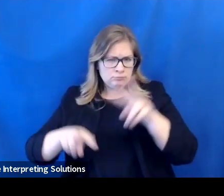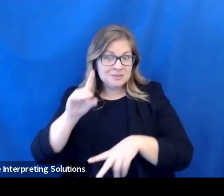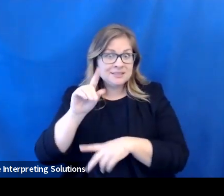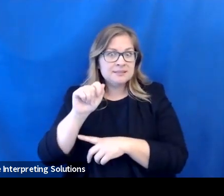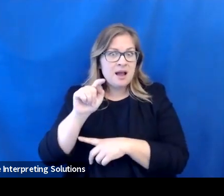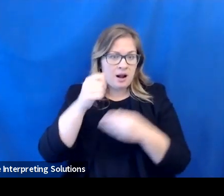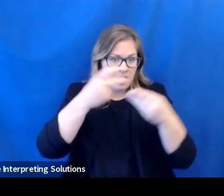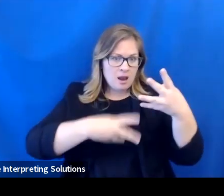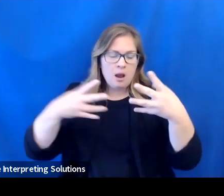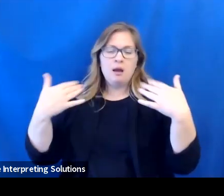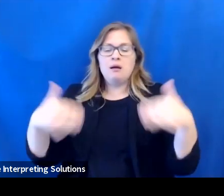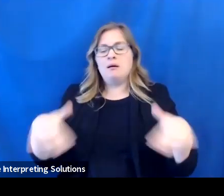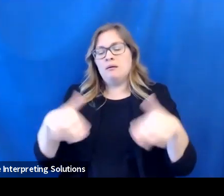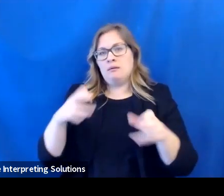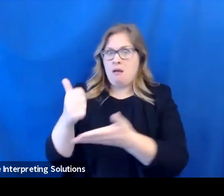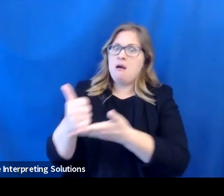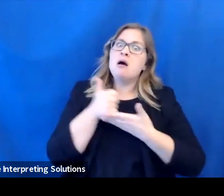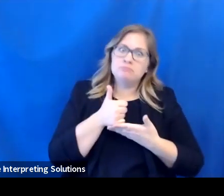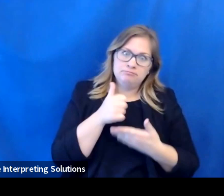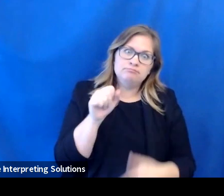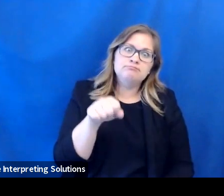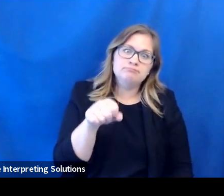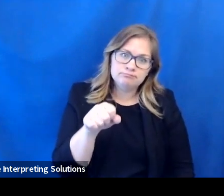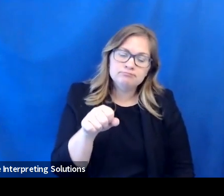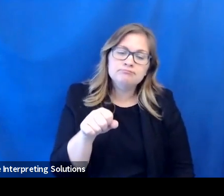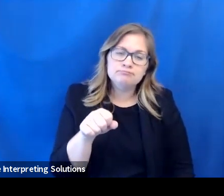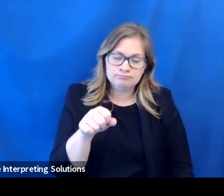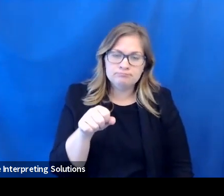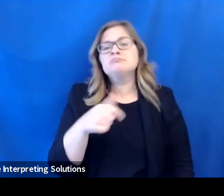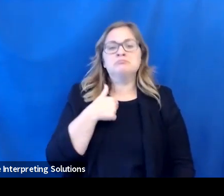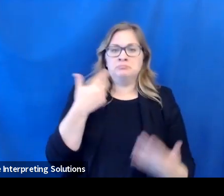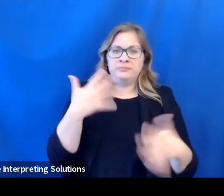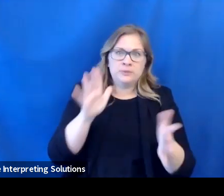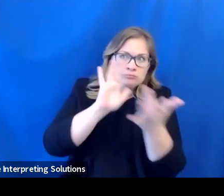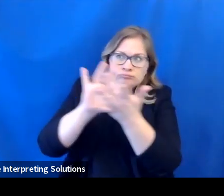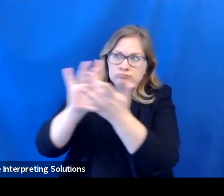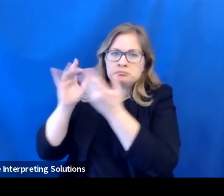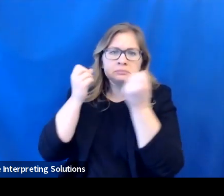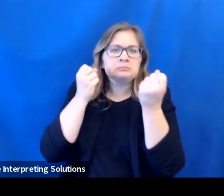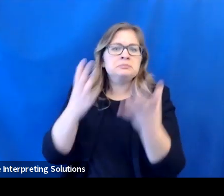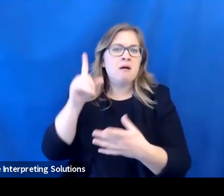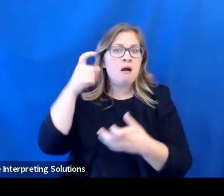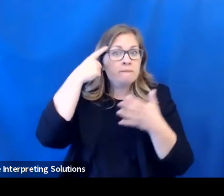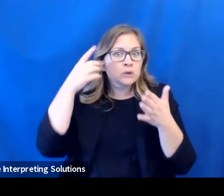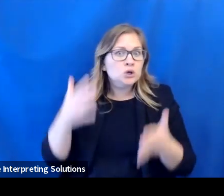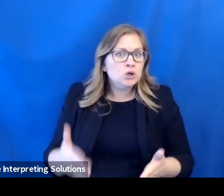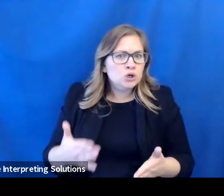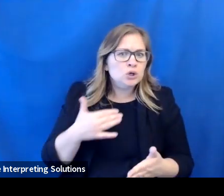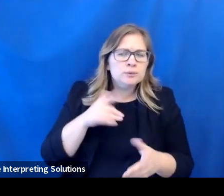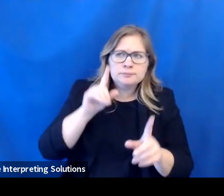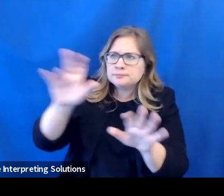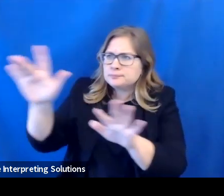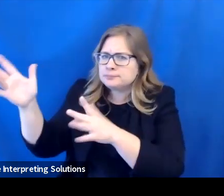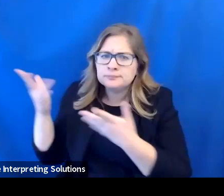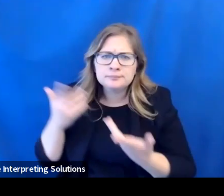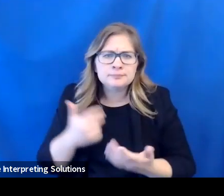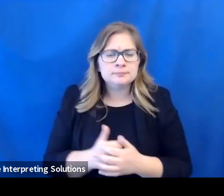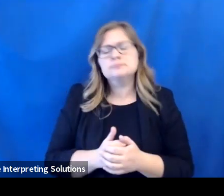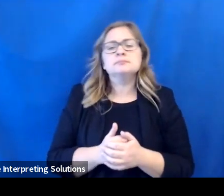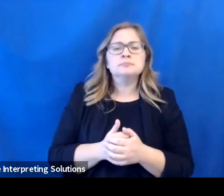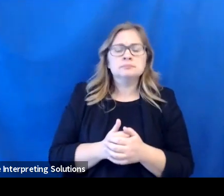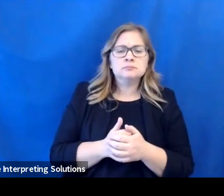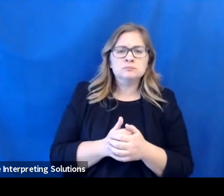day, and I just mentioned that's FEMA's job. And when, again,